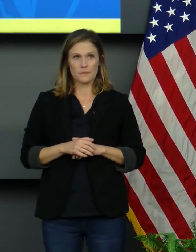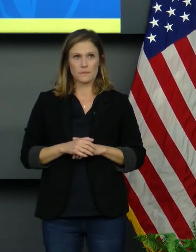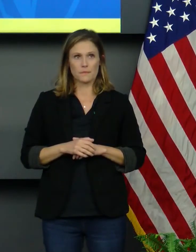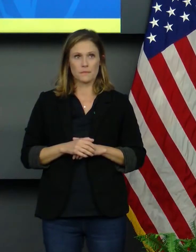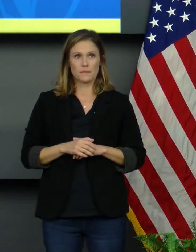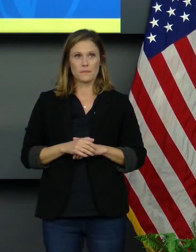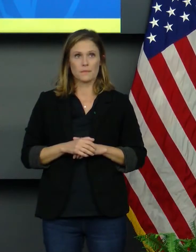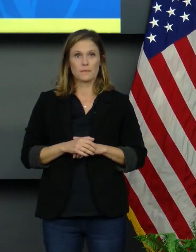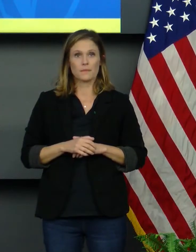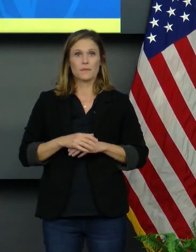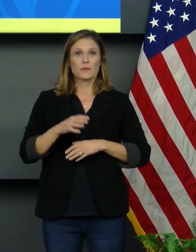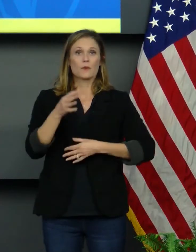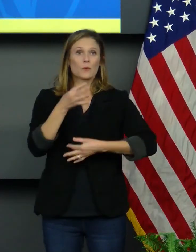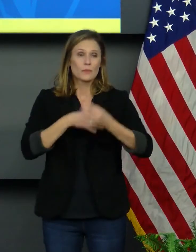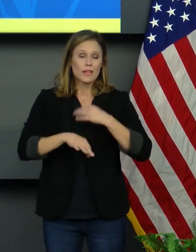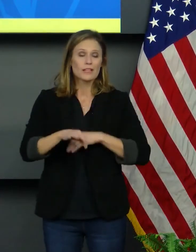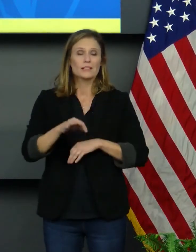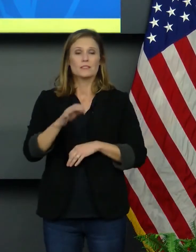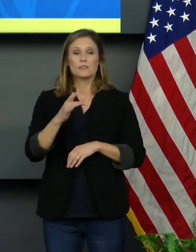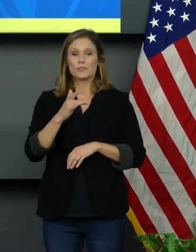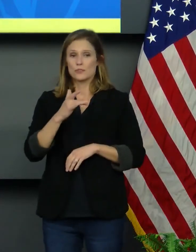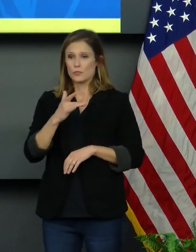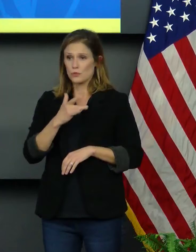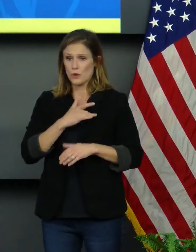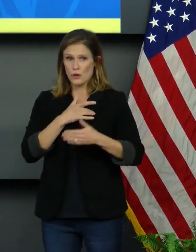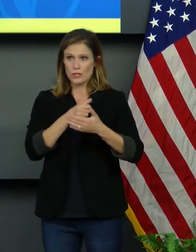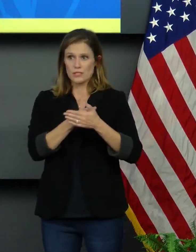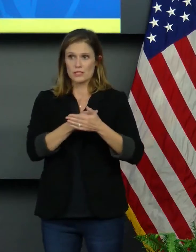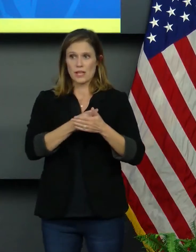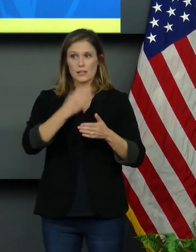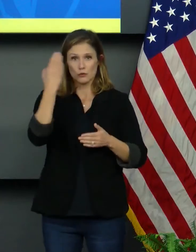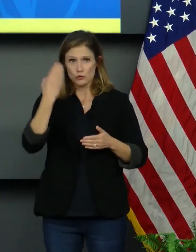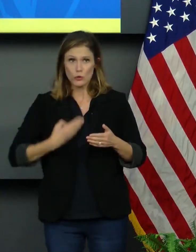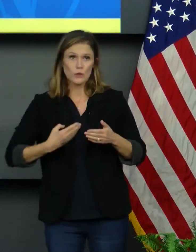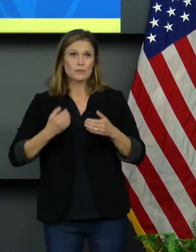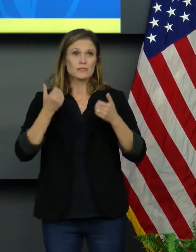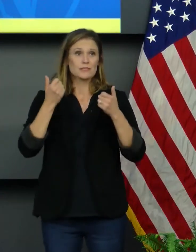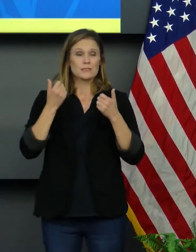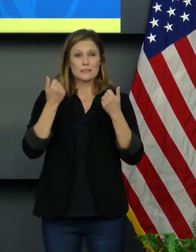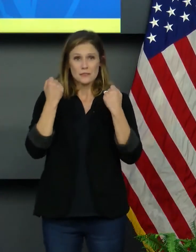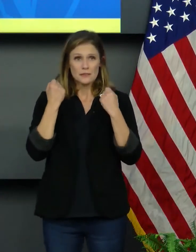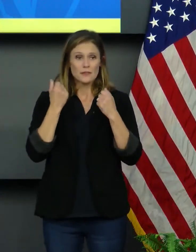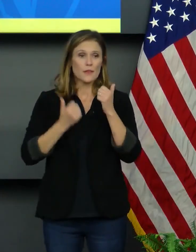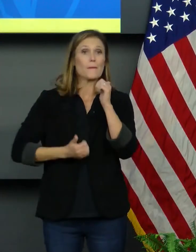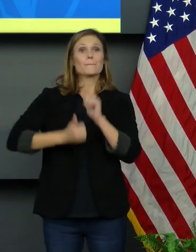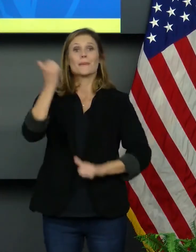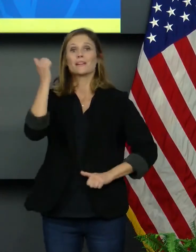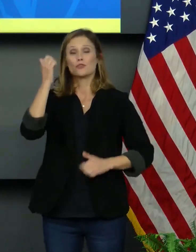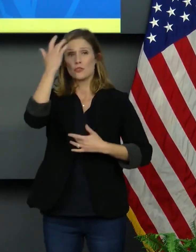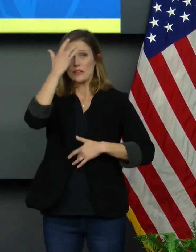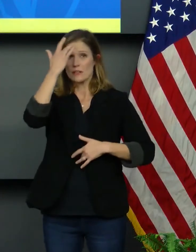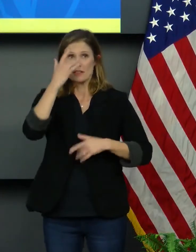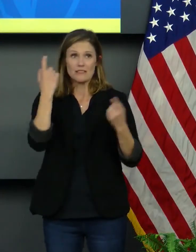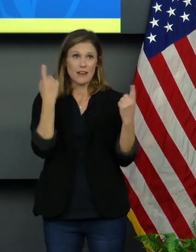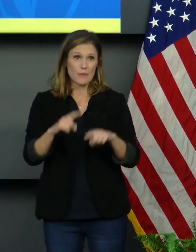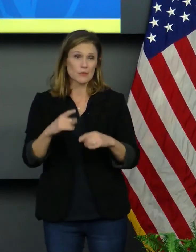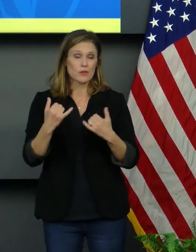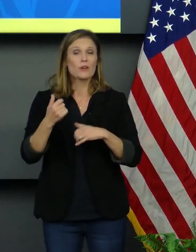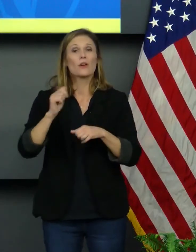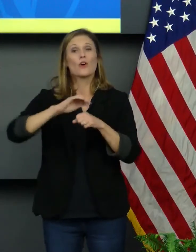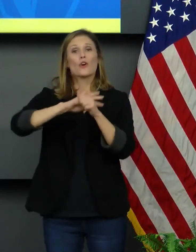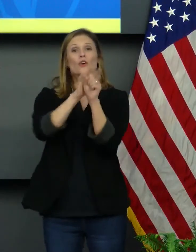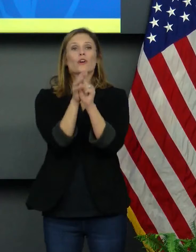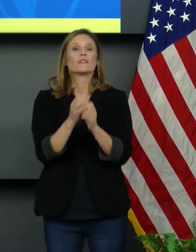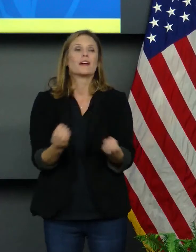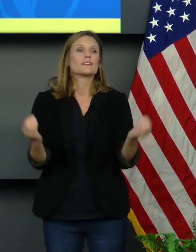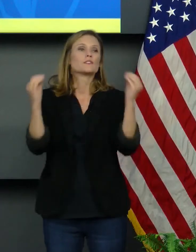It has not replaced heart attacks, strokes, any of the major illnesses that continue to go on at this time. So COVID has added